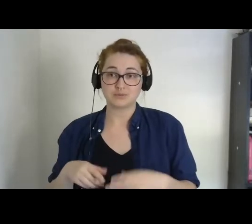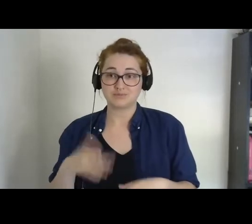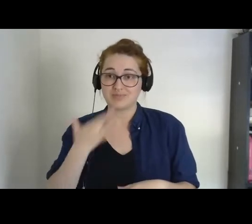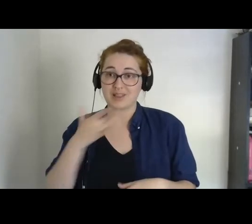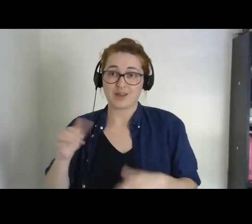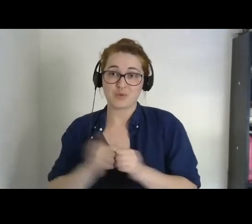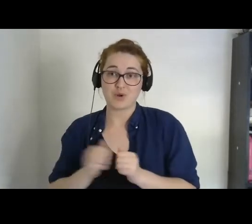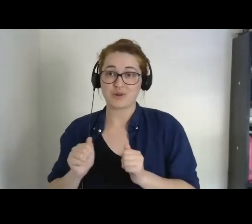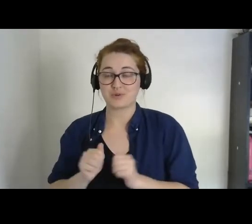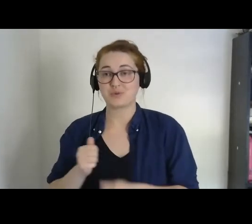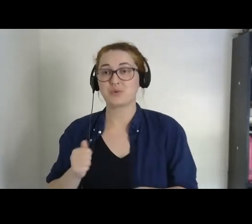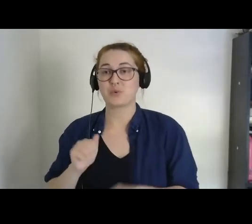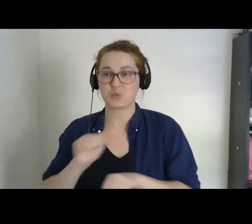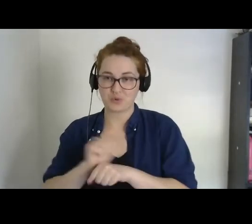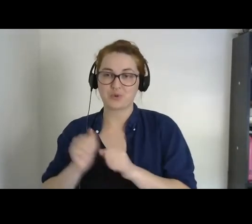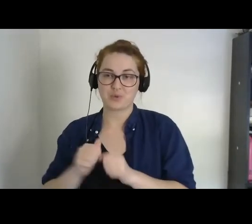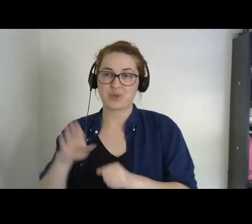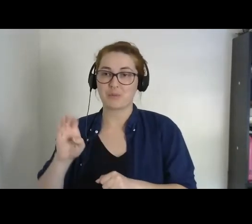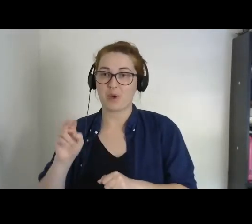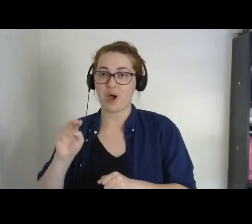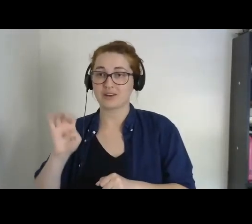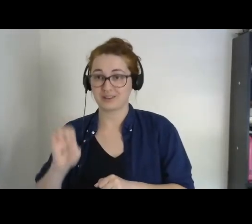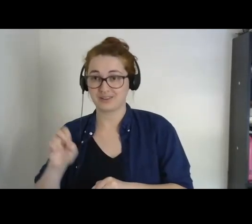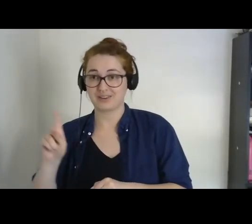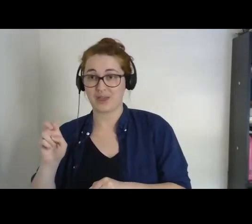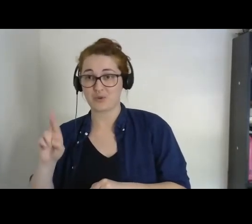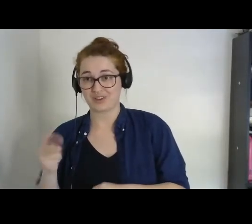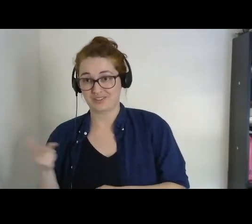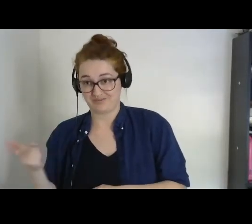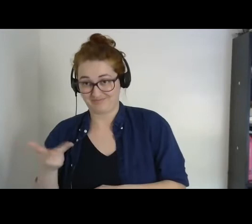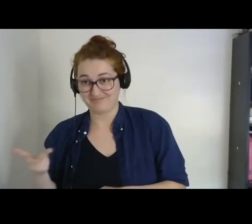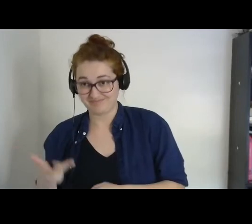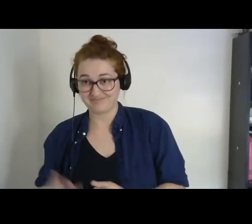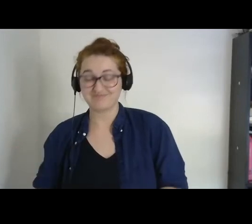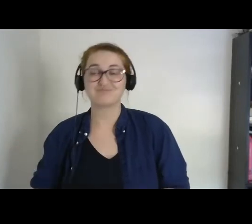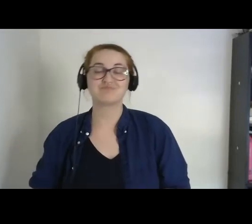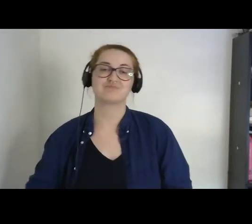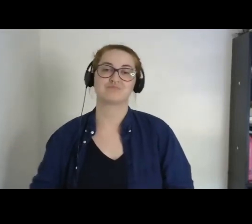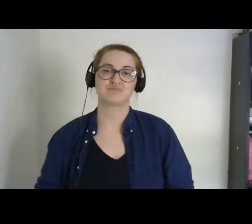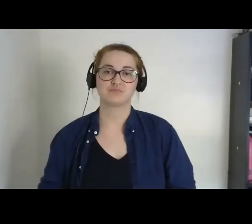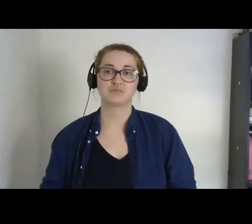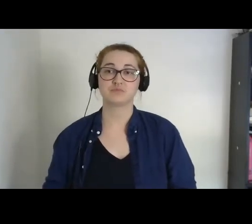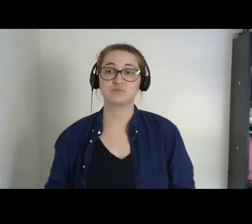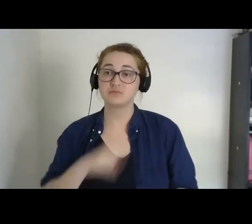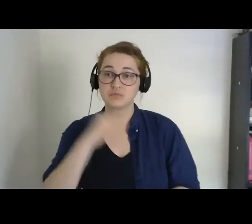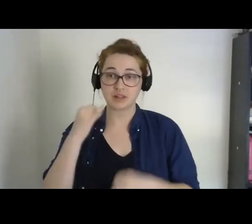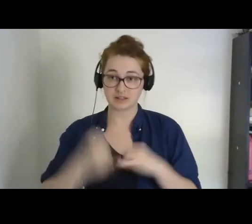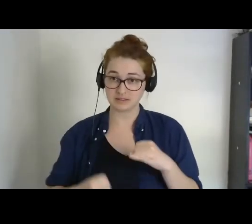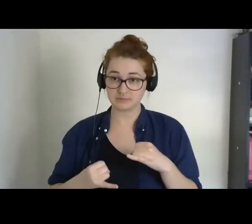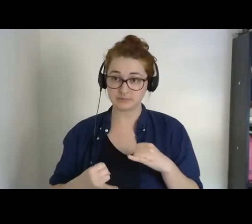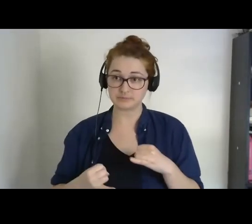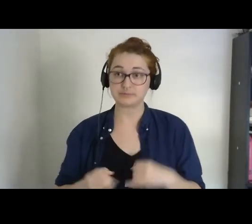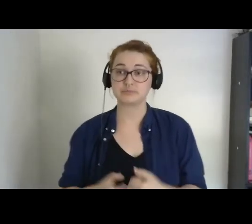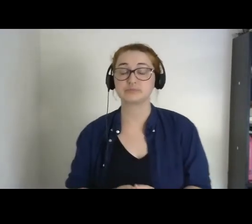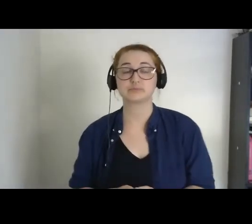and Carrie. And I'll just conclude by discussing a couple of points